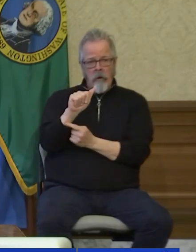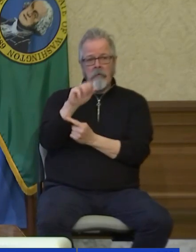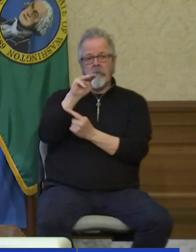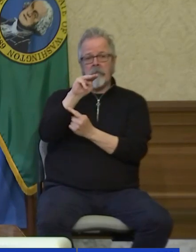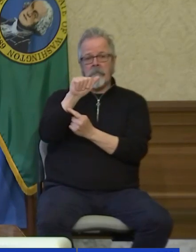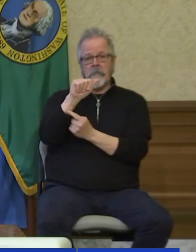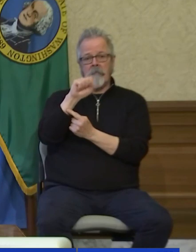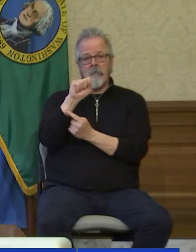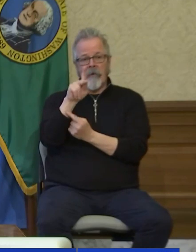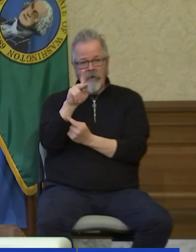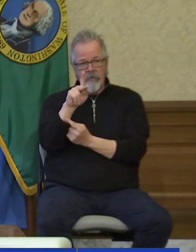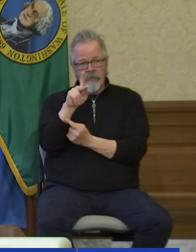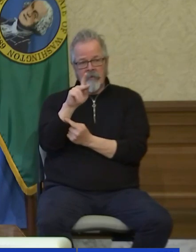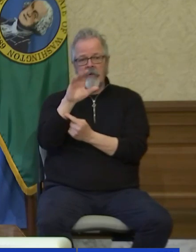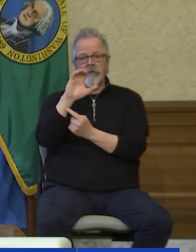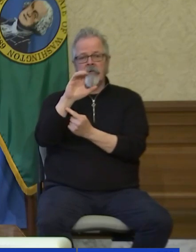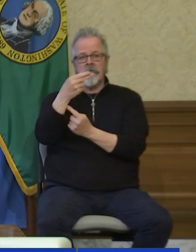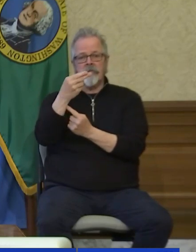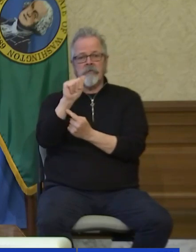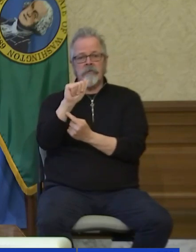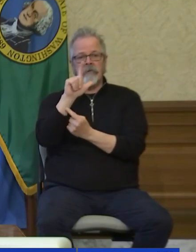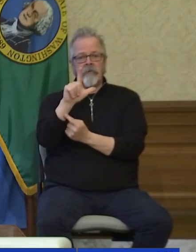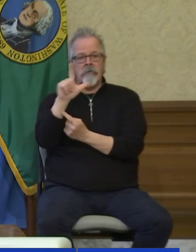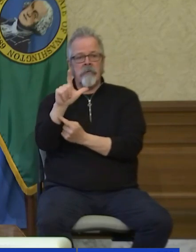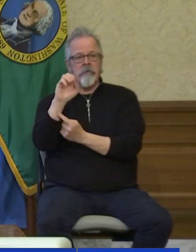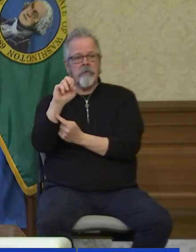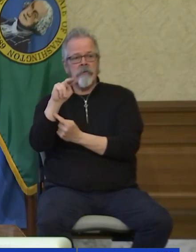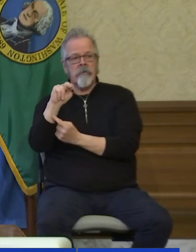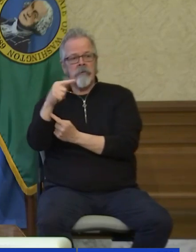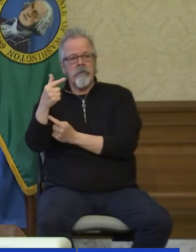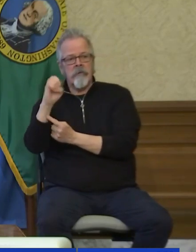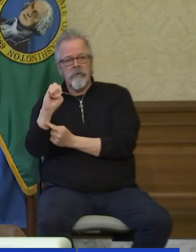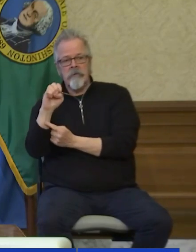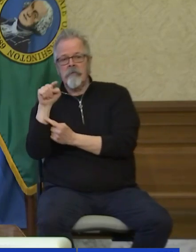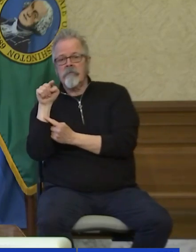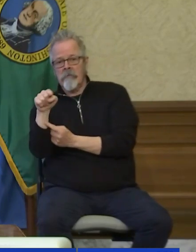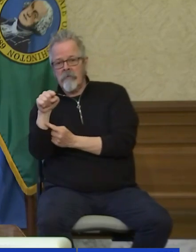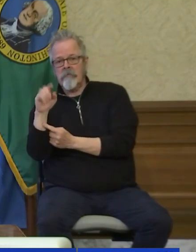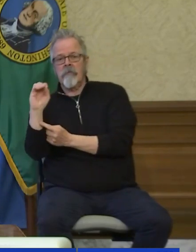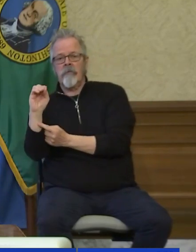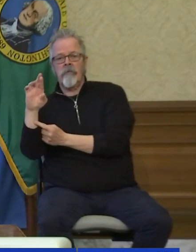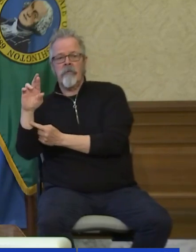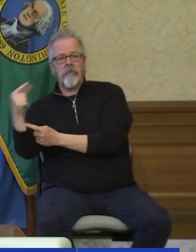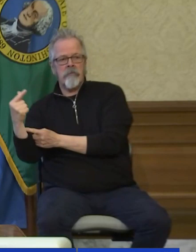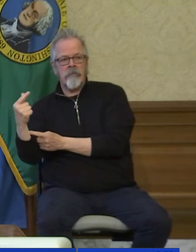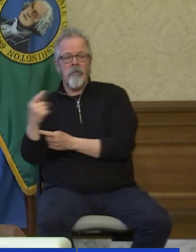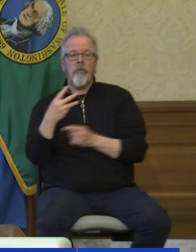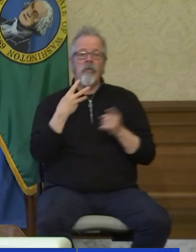So with that, I'll be very happy to stand for your questions. First question goes to Rachel with AP.